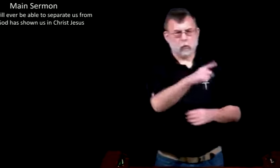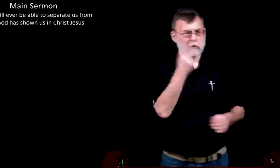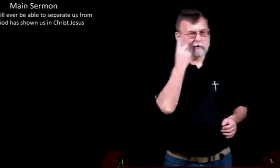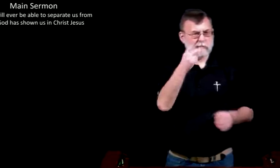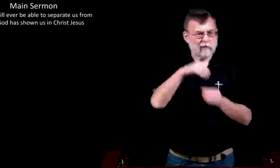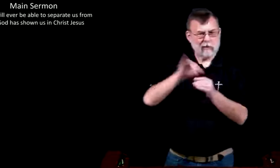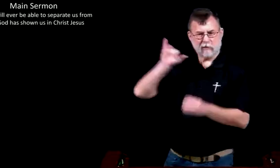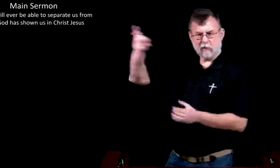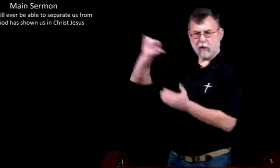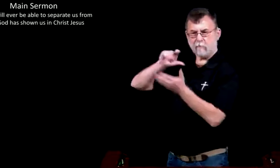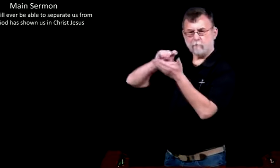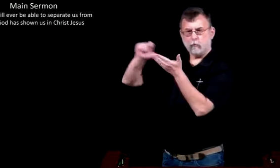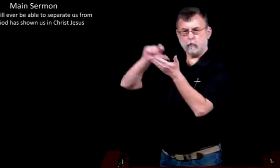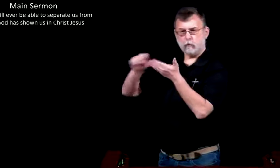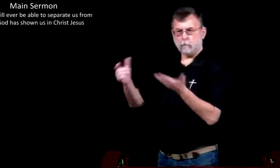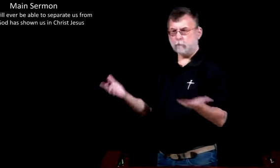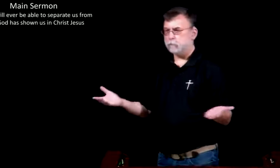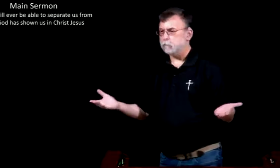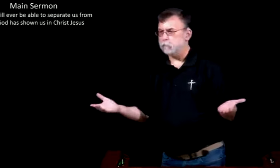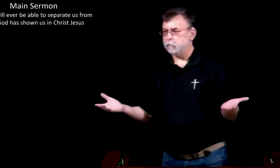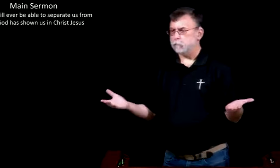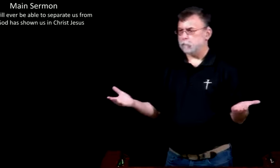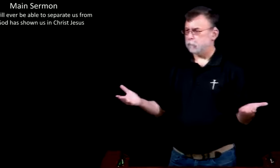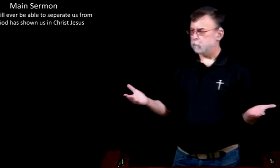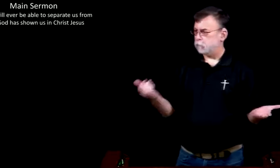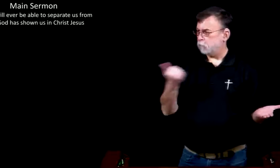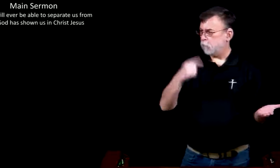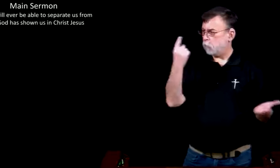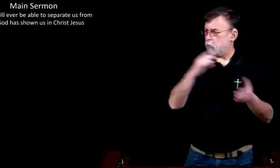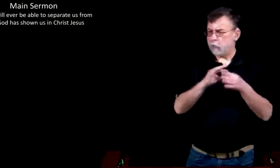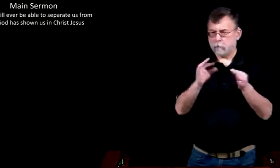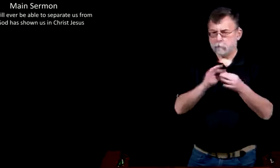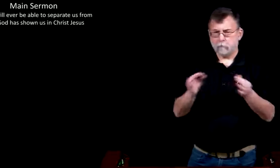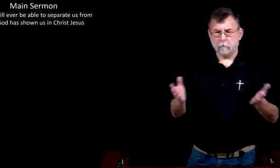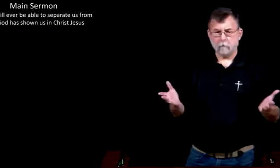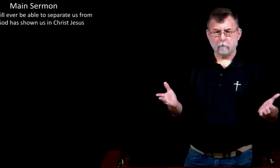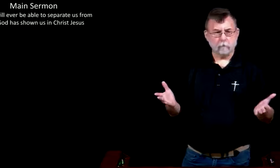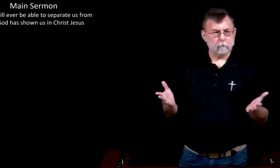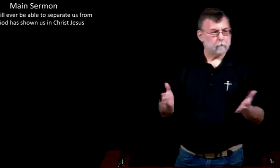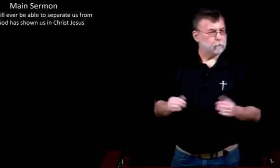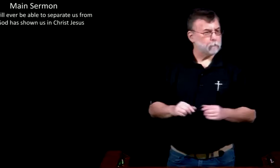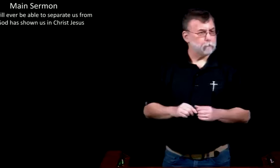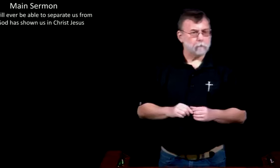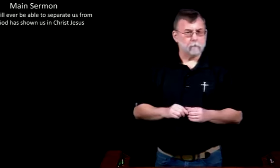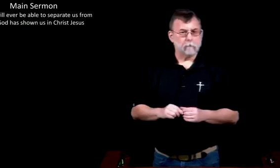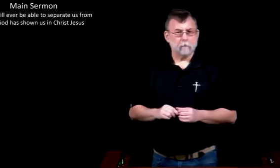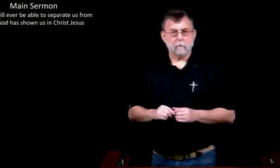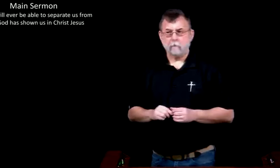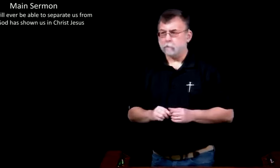Okay, now that you've had a chance to read it, what do you see in this verse? Is there any comments before I move